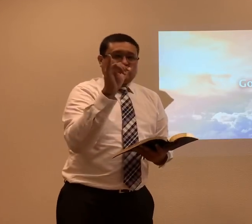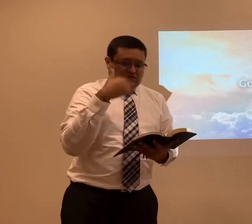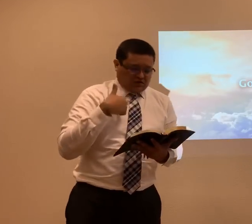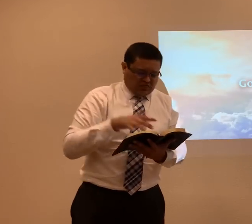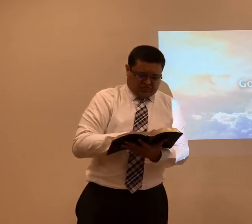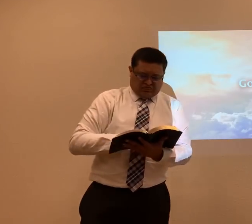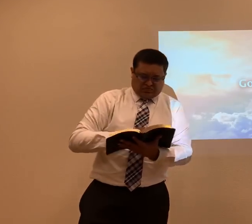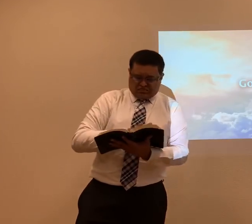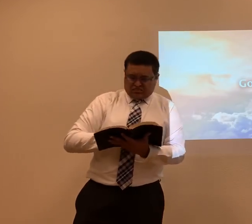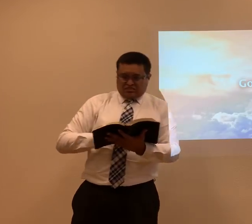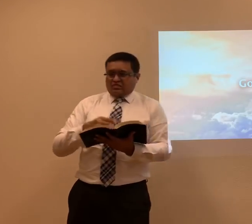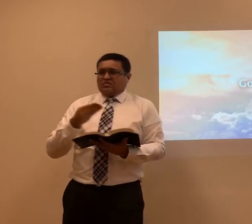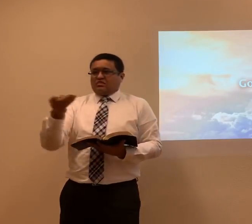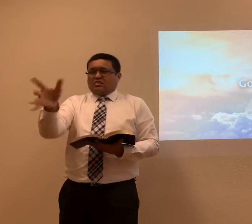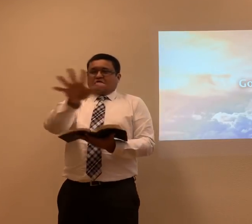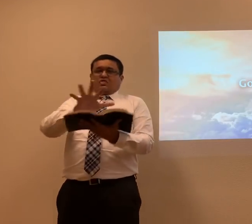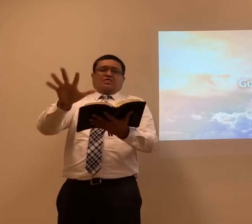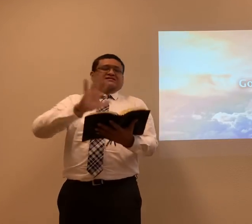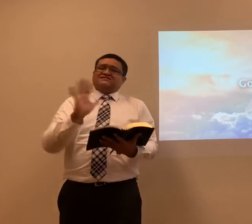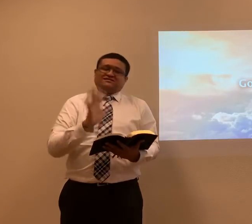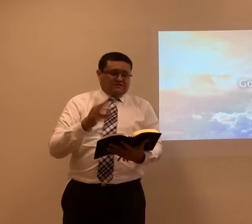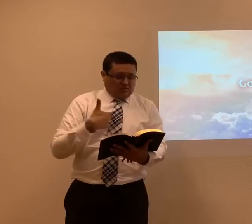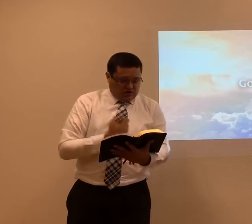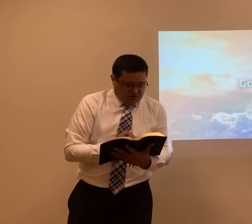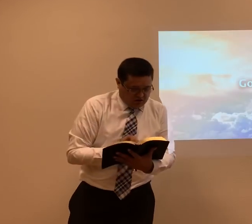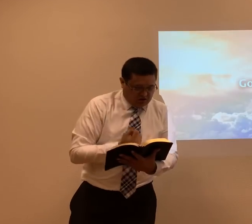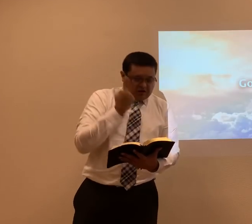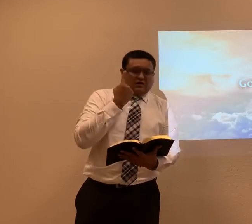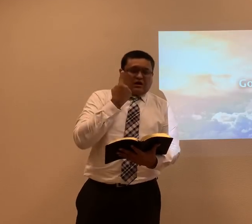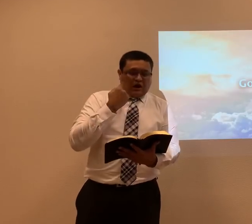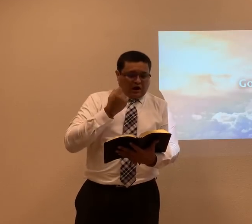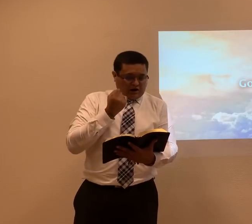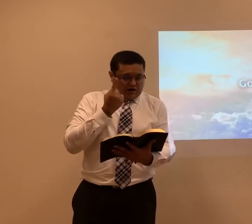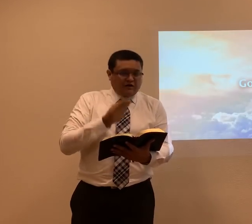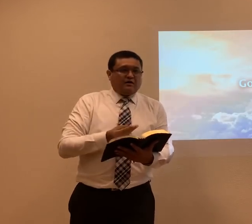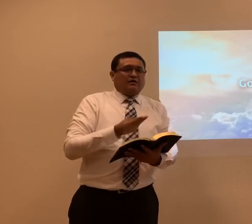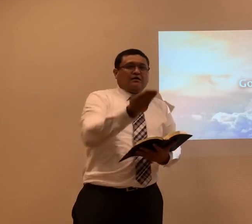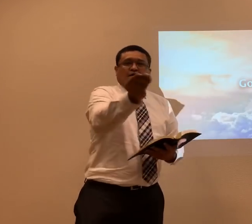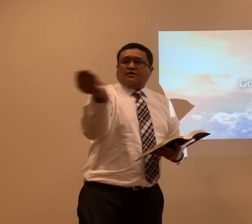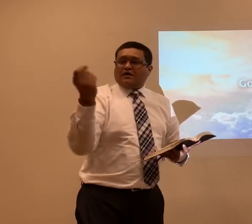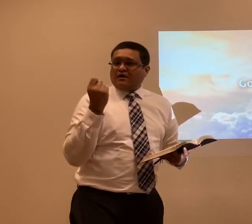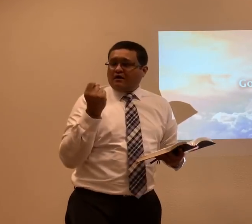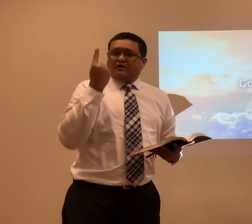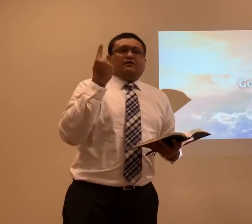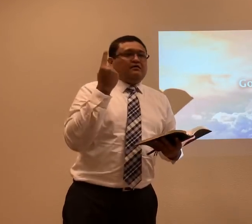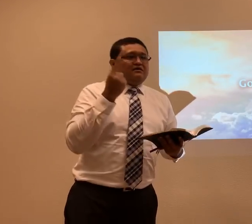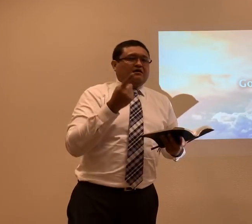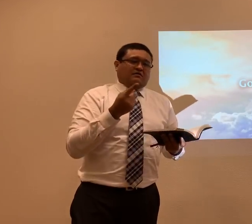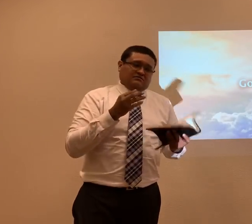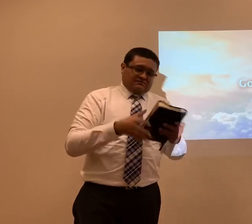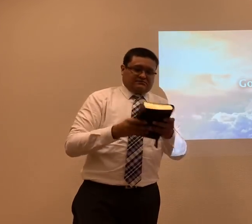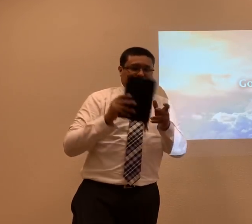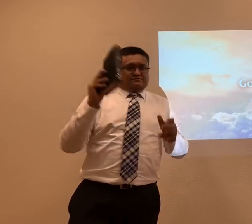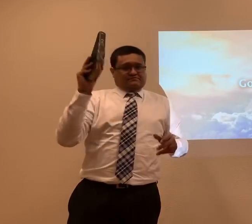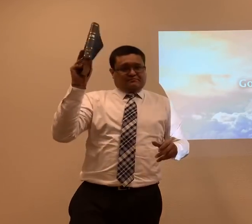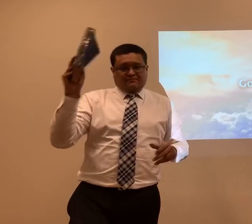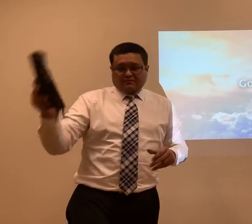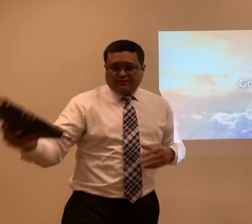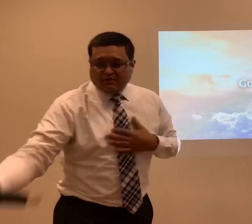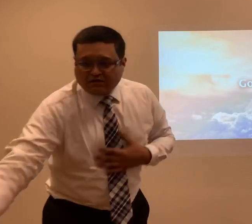interpretation of it. So you have to really rub the Word of God. You have to read it to understand it and share it with each other and to help each other understand